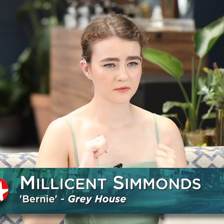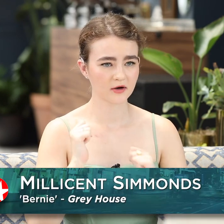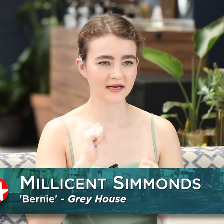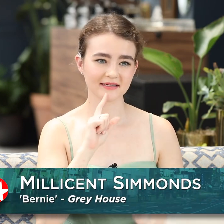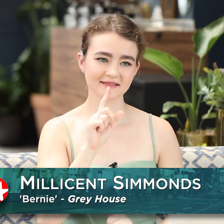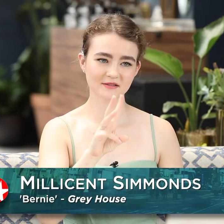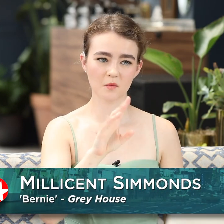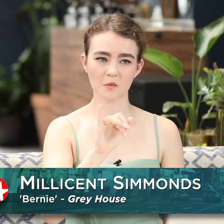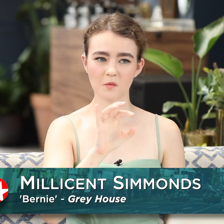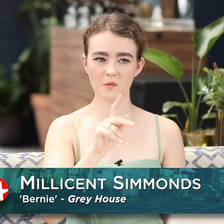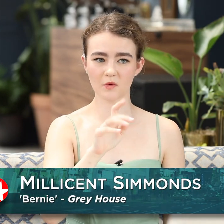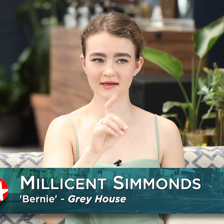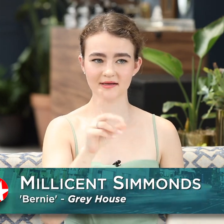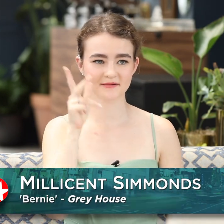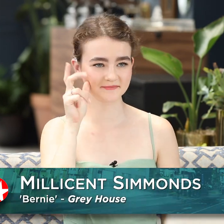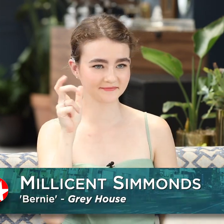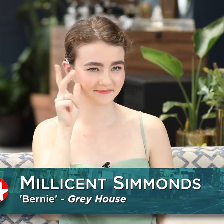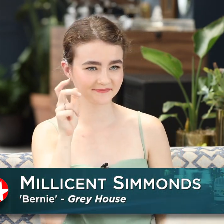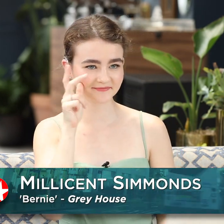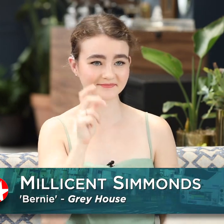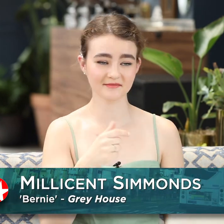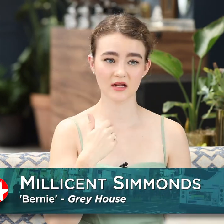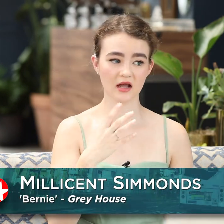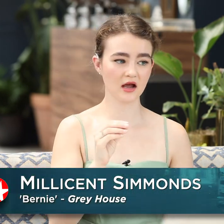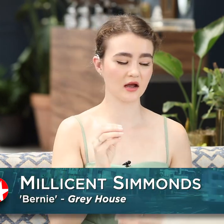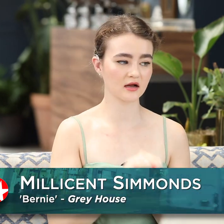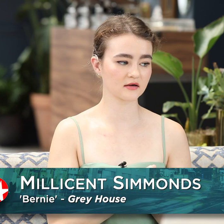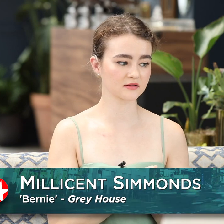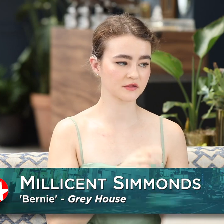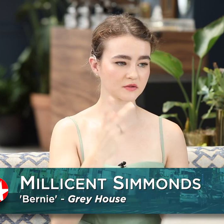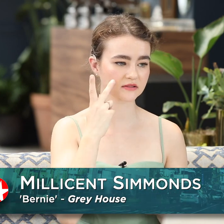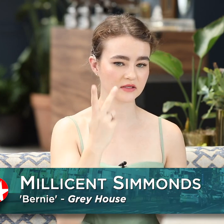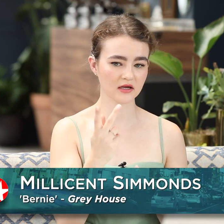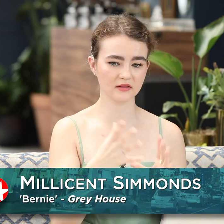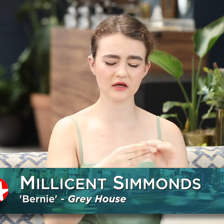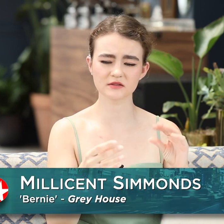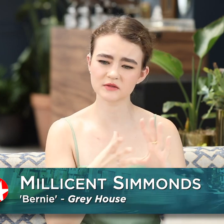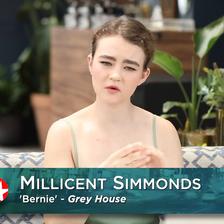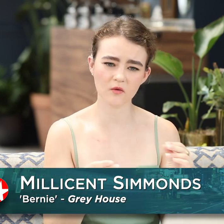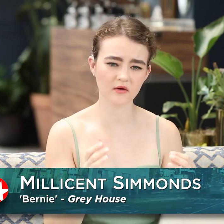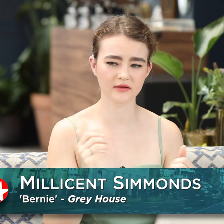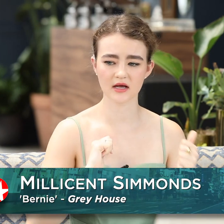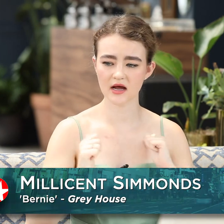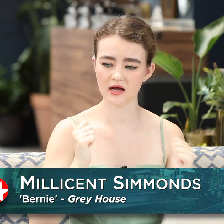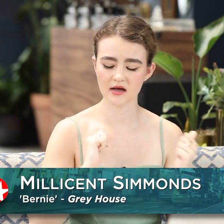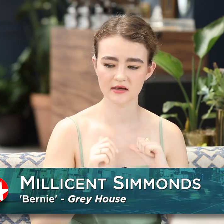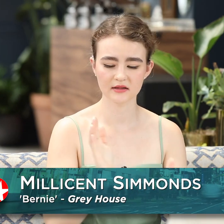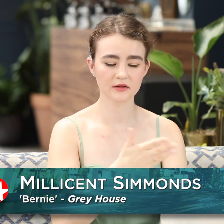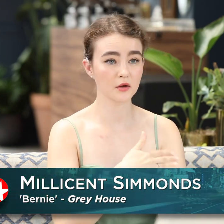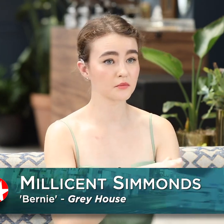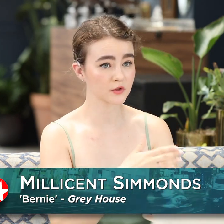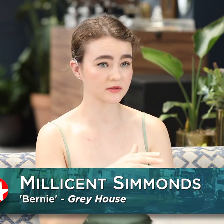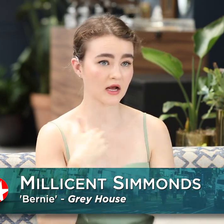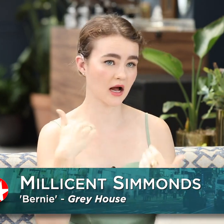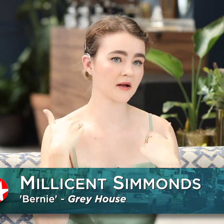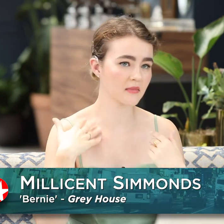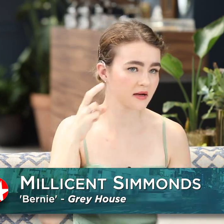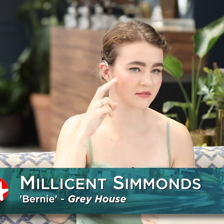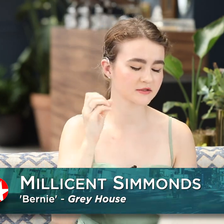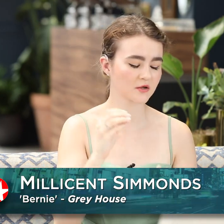My first Broadway performance was Wicked, so there we go. And to see the story, the acting, the